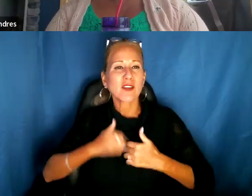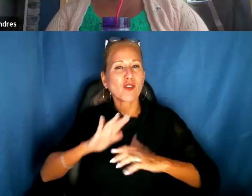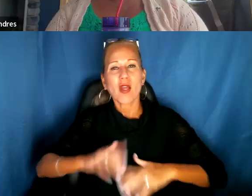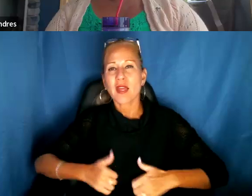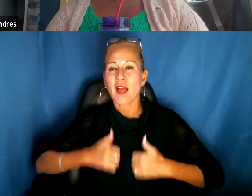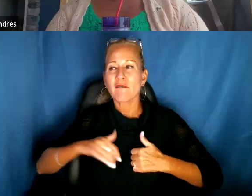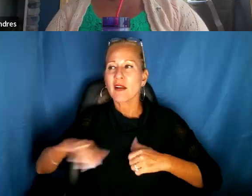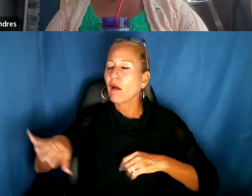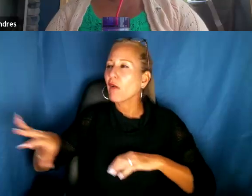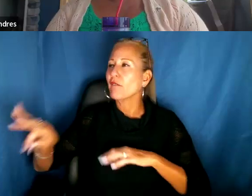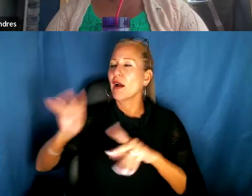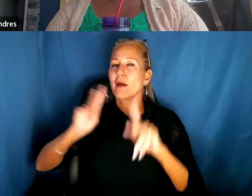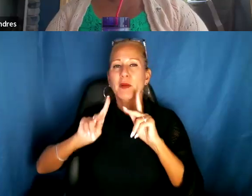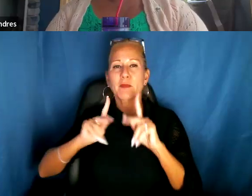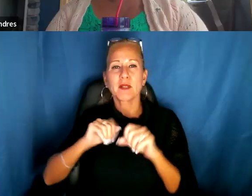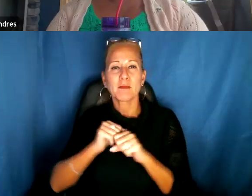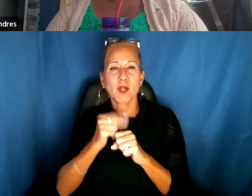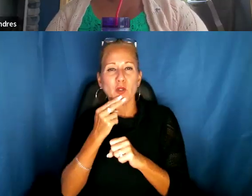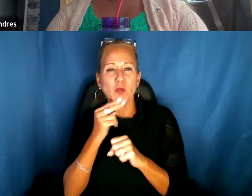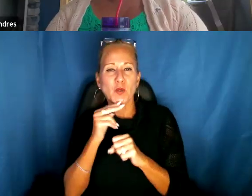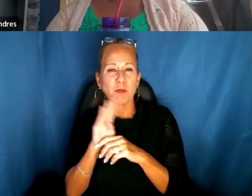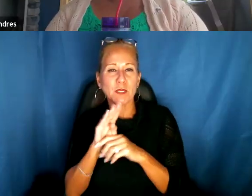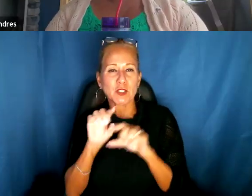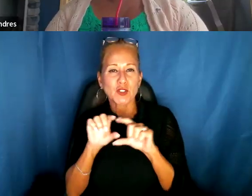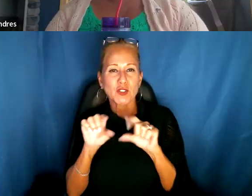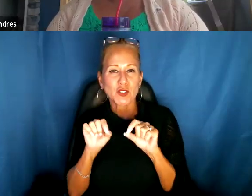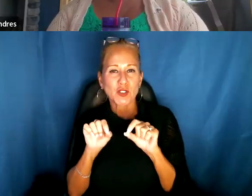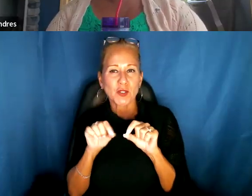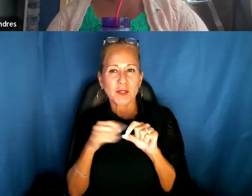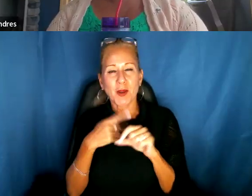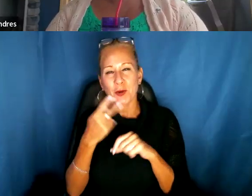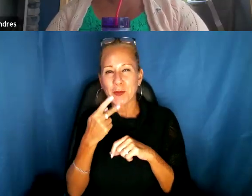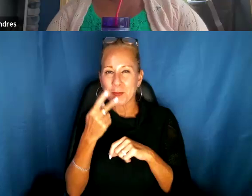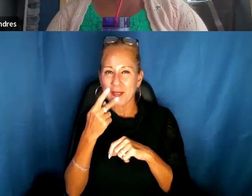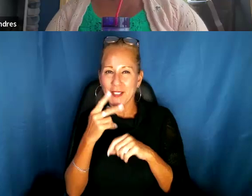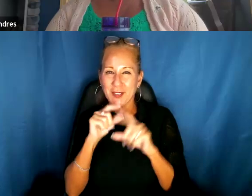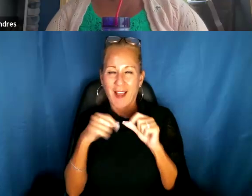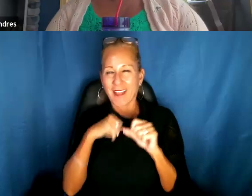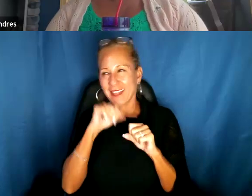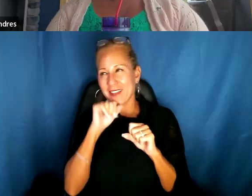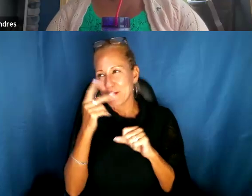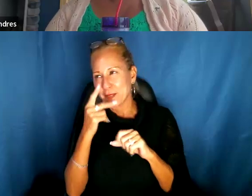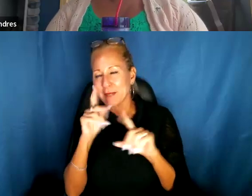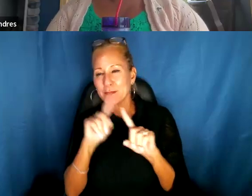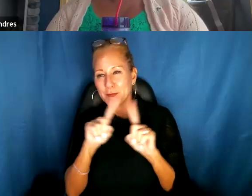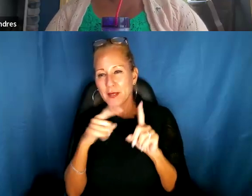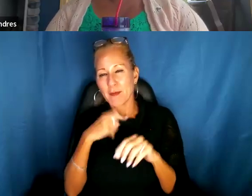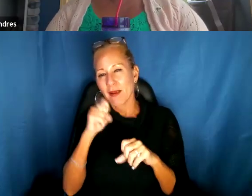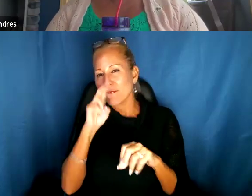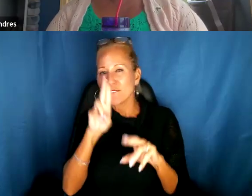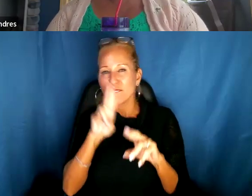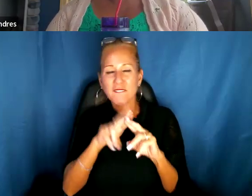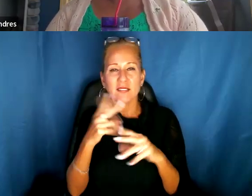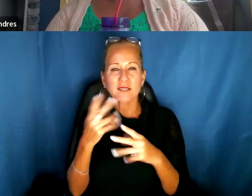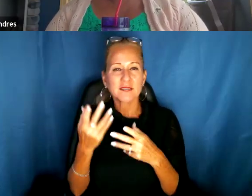and find people and make up cute little business cards. Mine are pink and cute, obviously, because I love pink. And just make them fun and